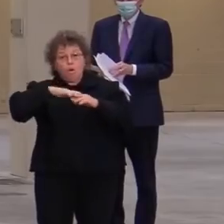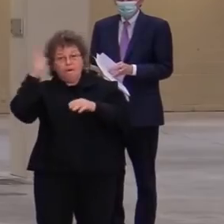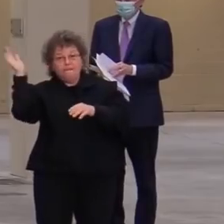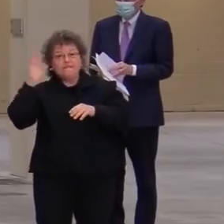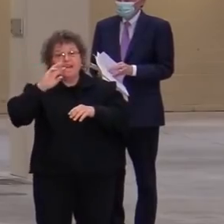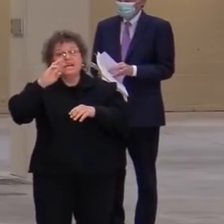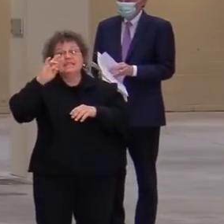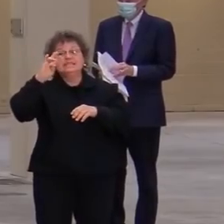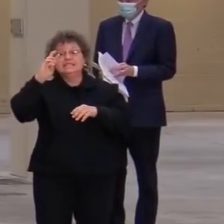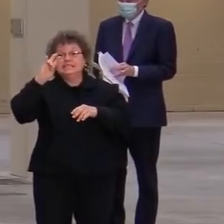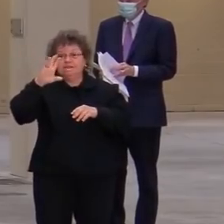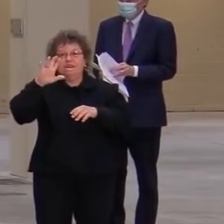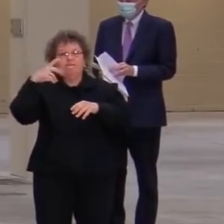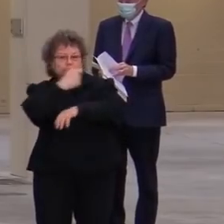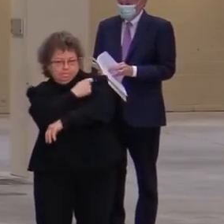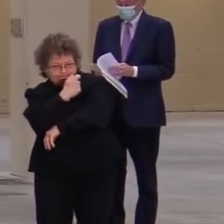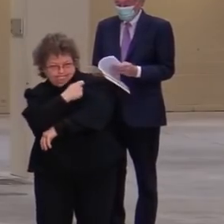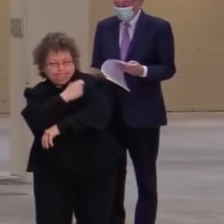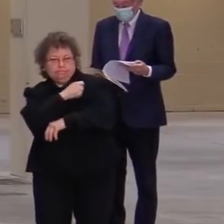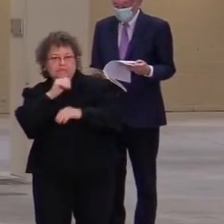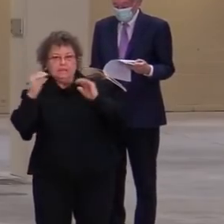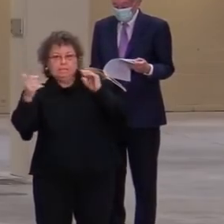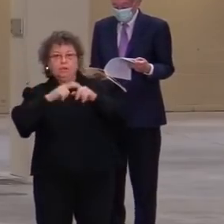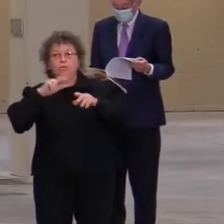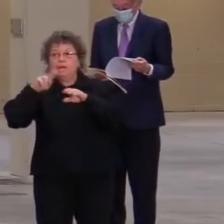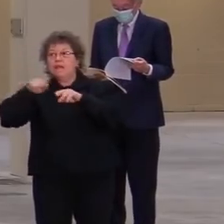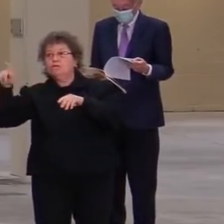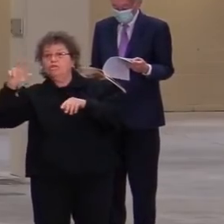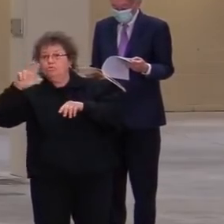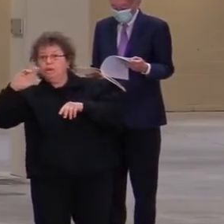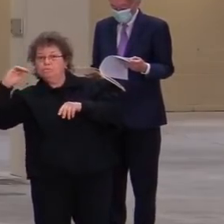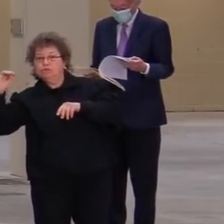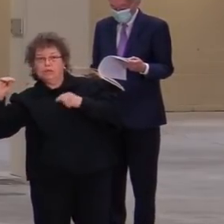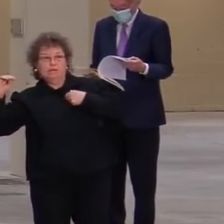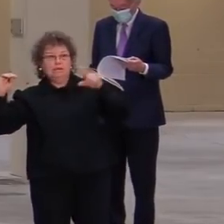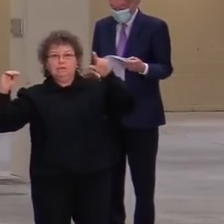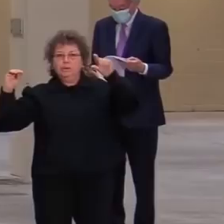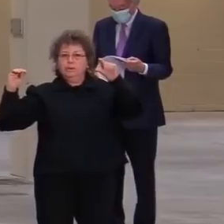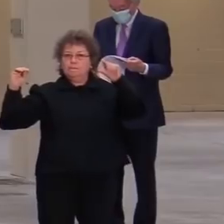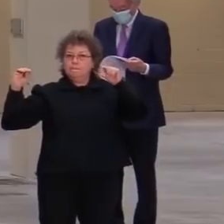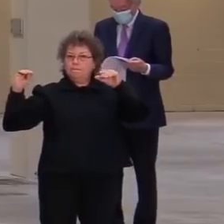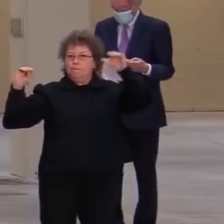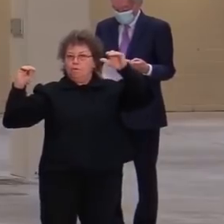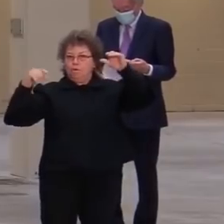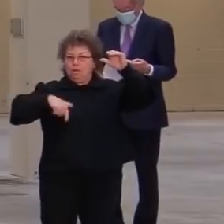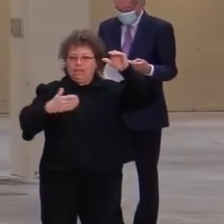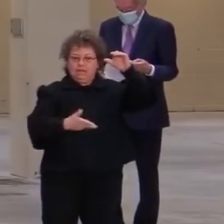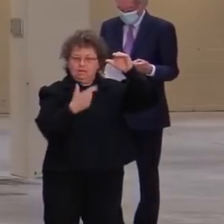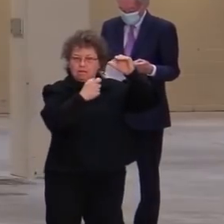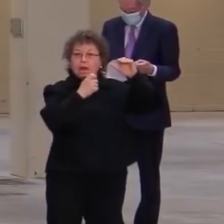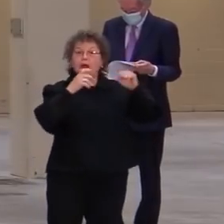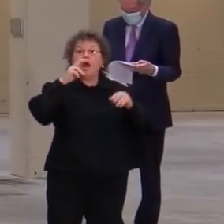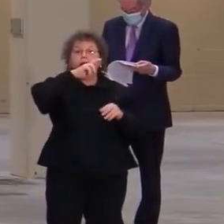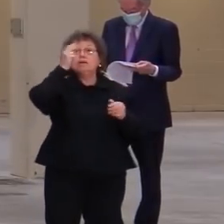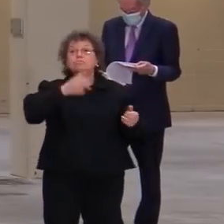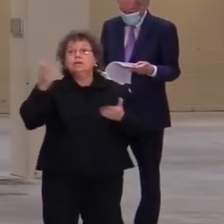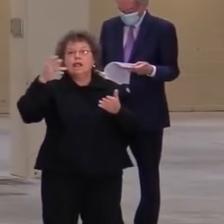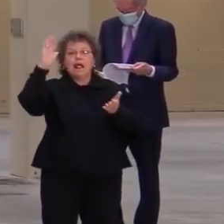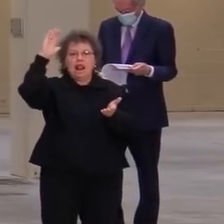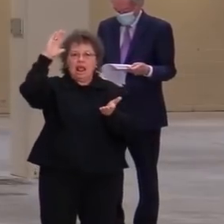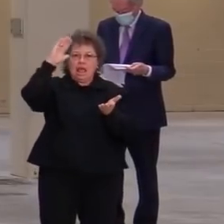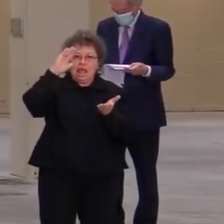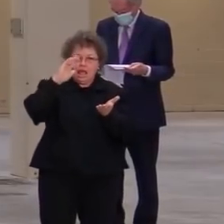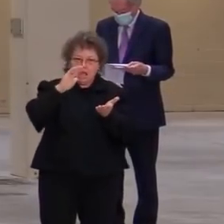exceeds the national average of about 73%, and that helps drive down hospitalizations,